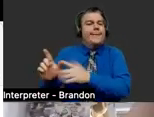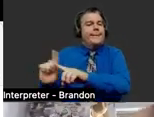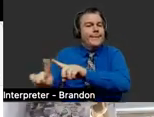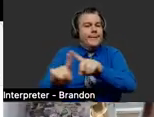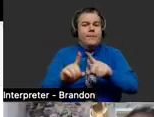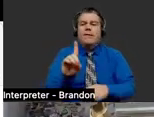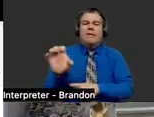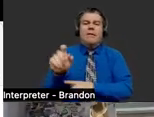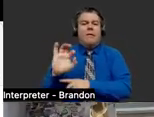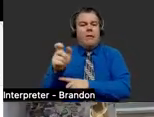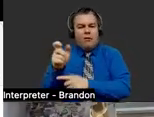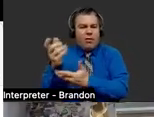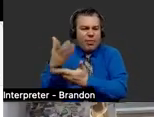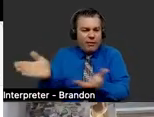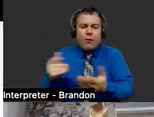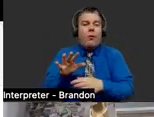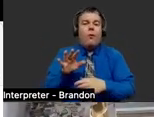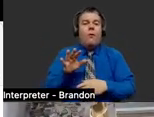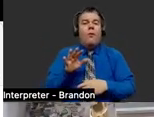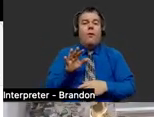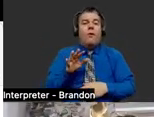detoxy things, and even intermittent fasting, but I always shied